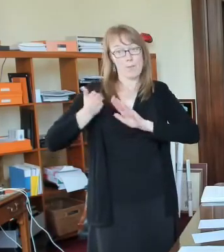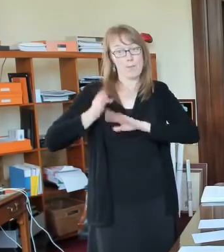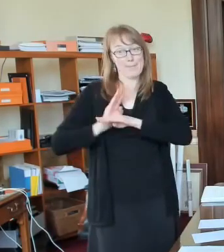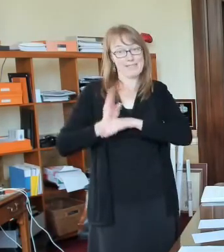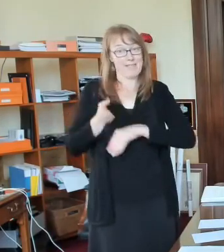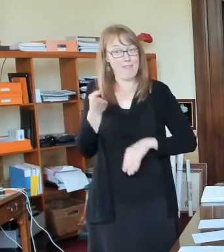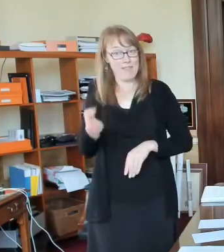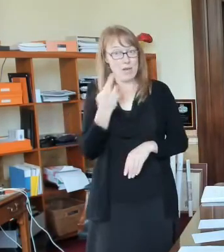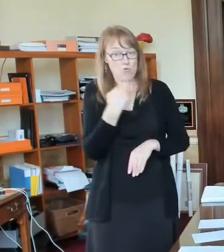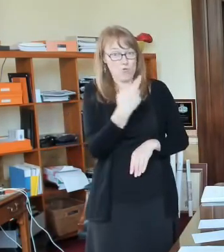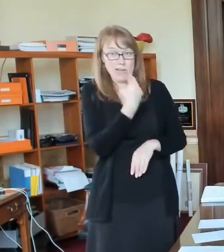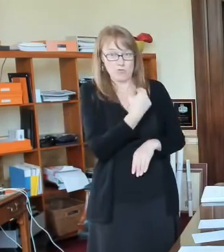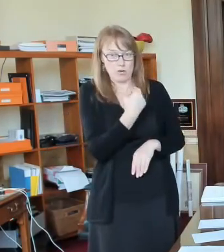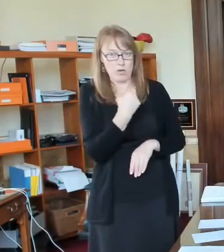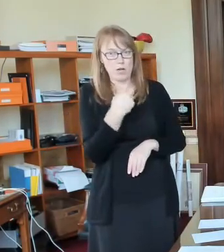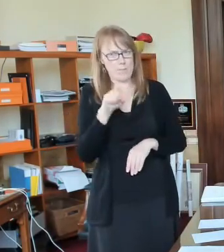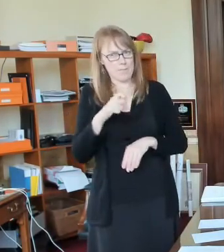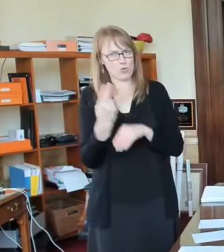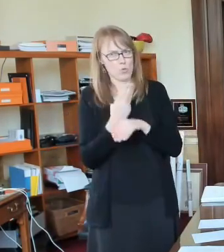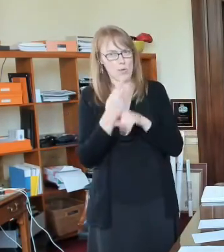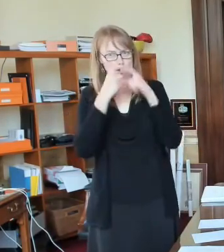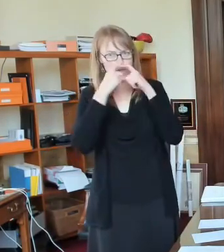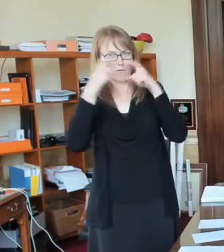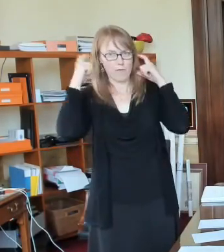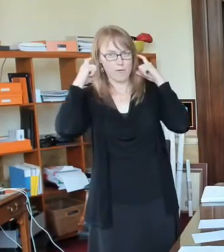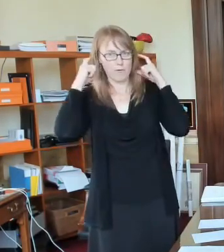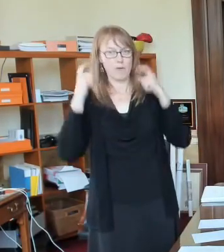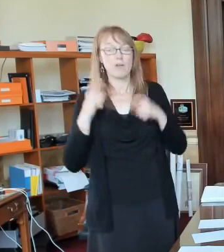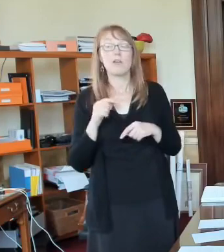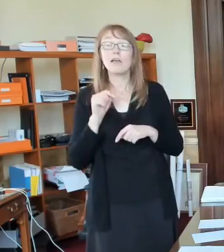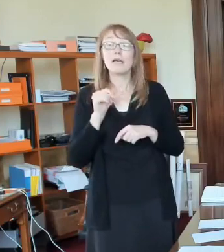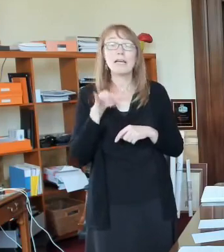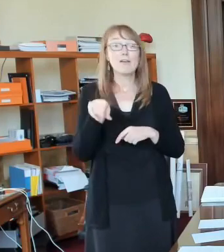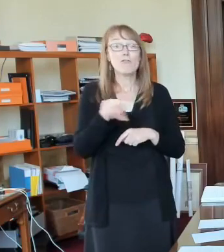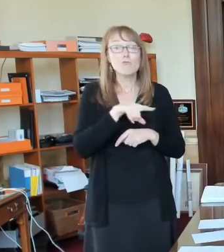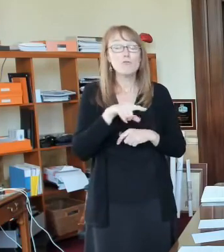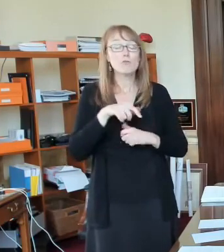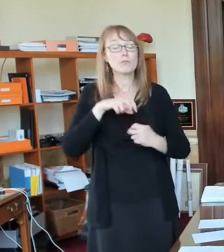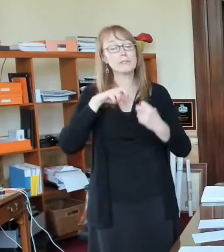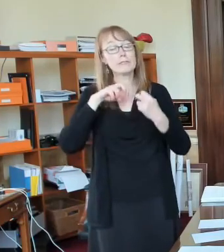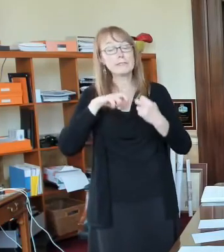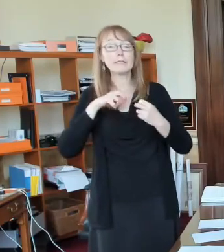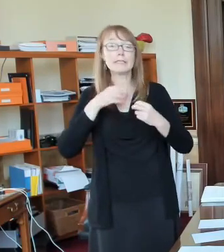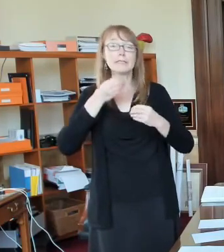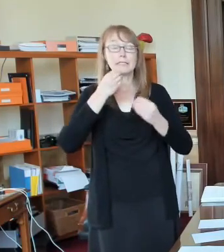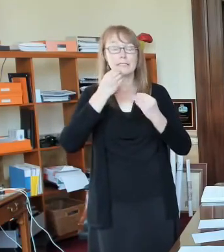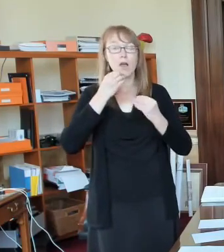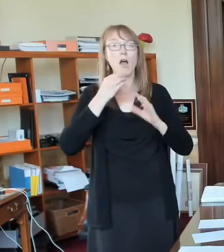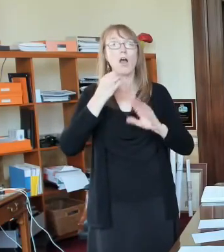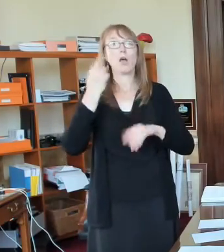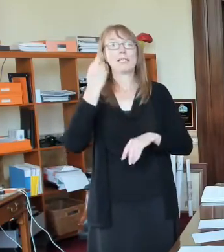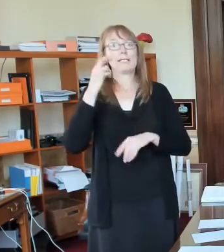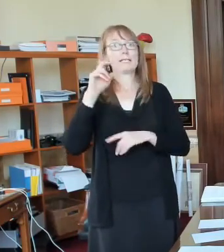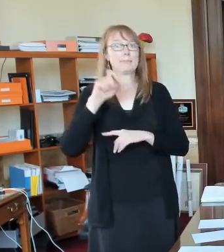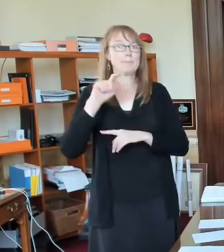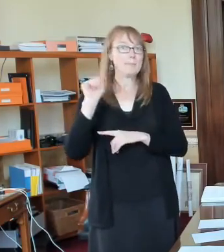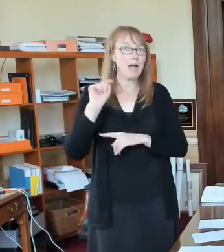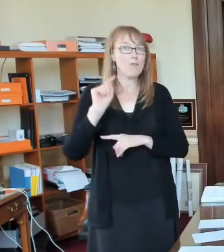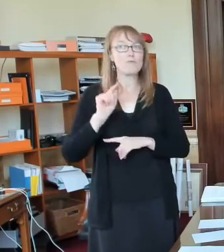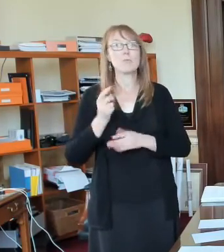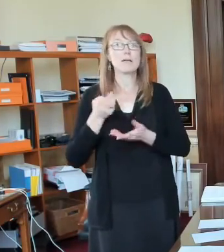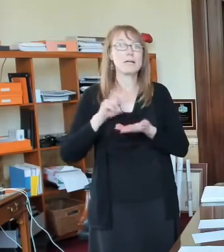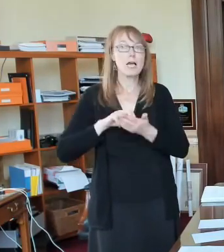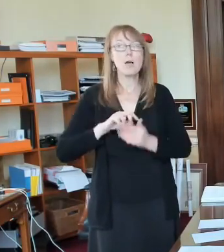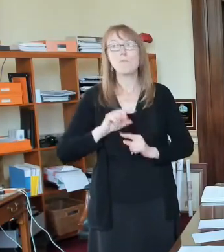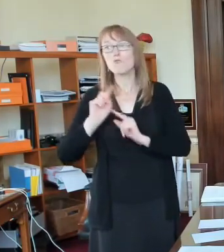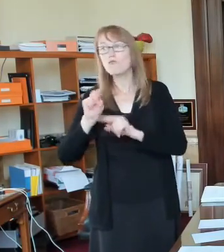got to put your mask back on, other than when you're sitting at your table eating or drinking. So we are very hopeful that we do not